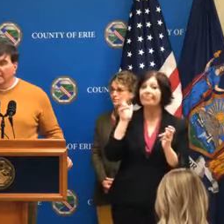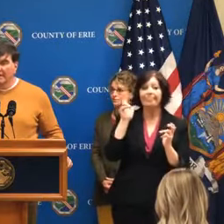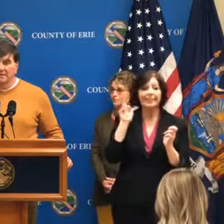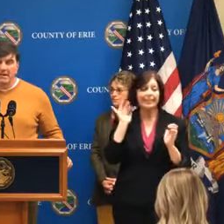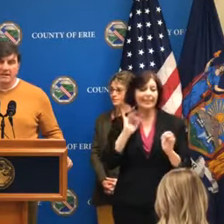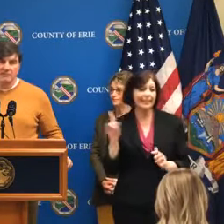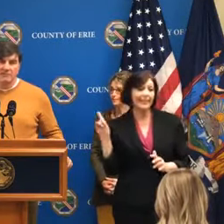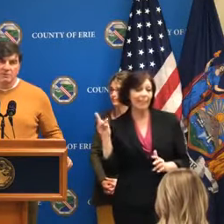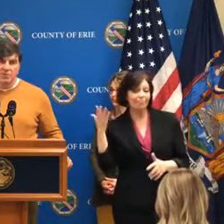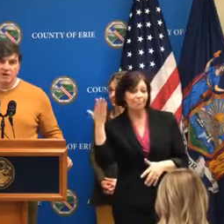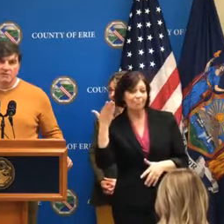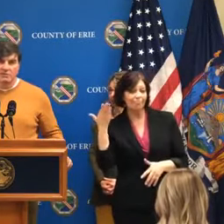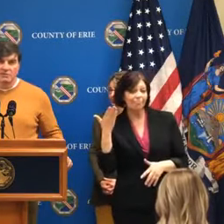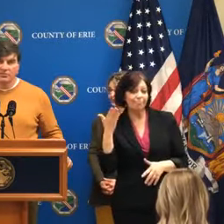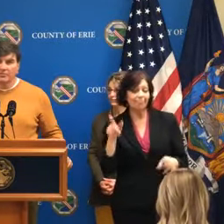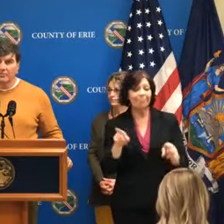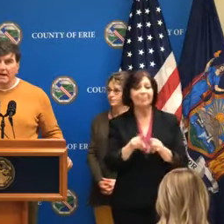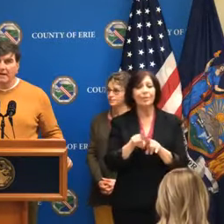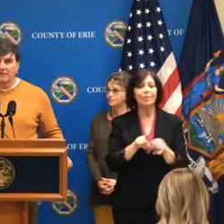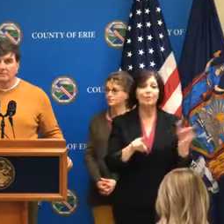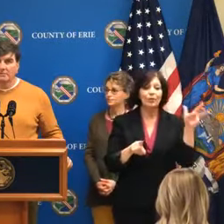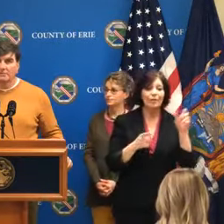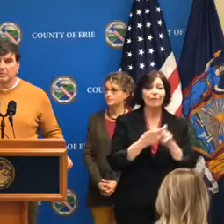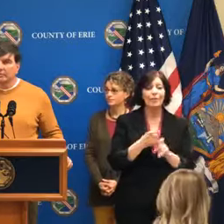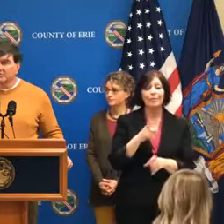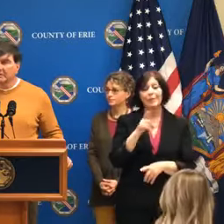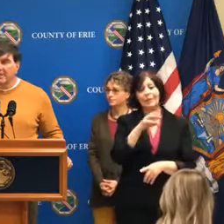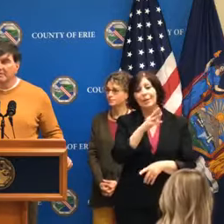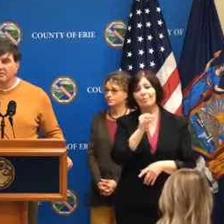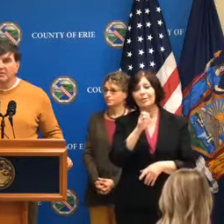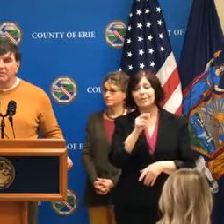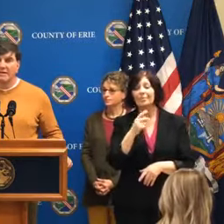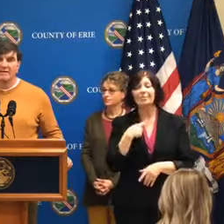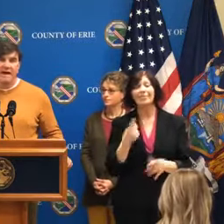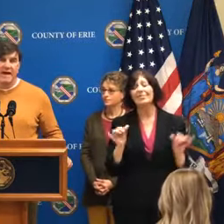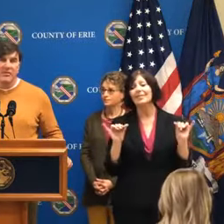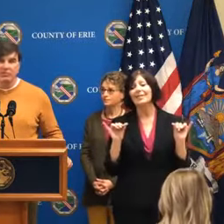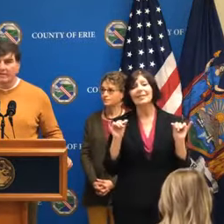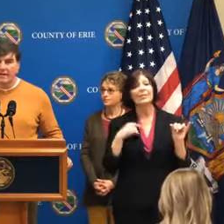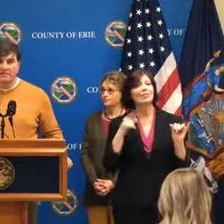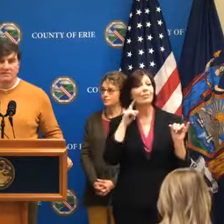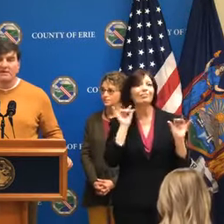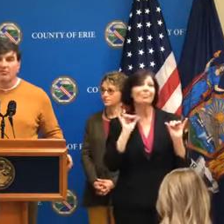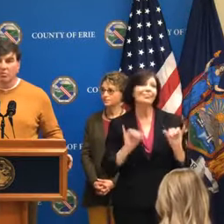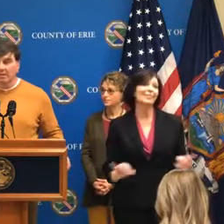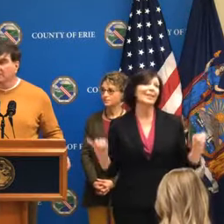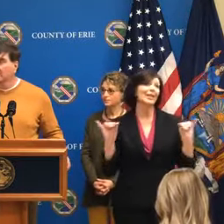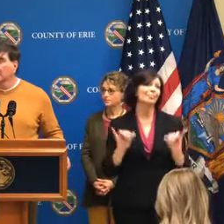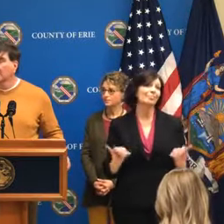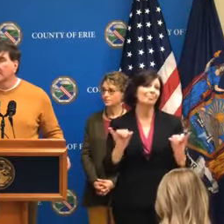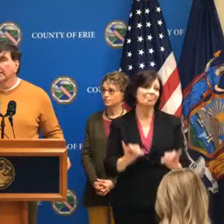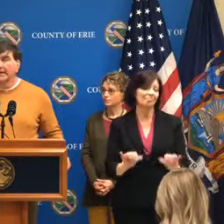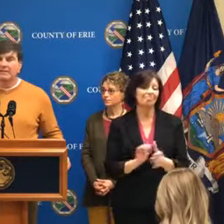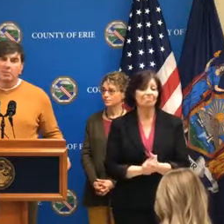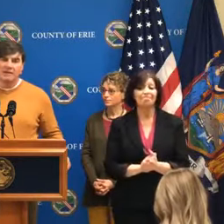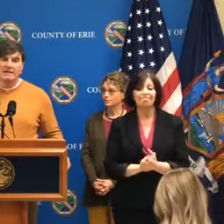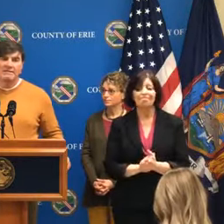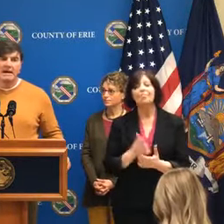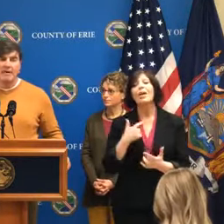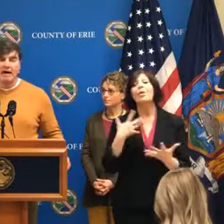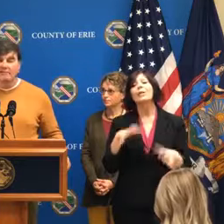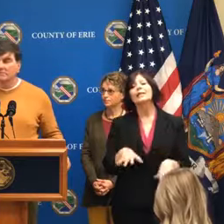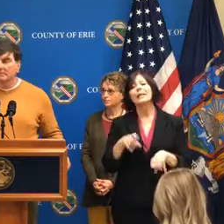from the County Executive, as well as what you've heard from Doc, it's pretty much the same message that we have had over the last several weeks. I did want to